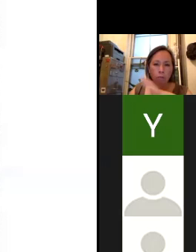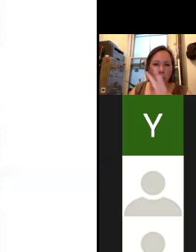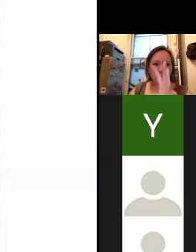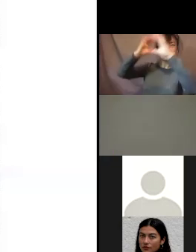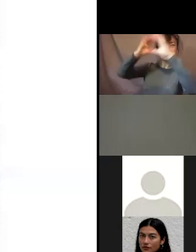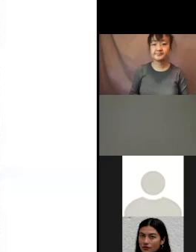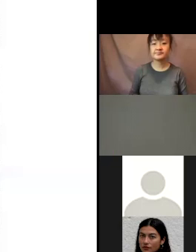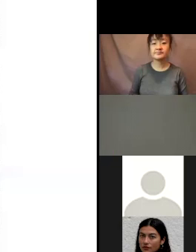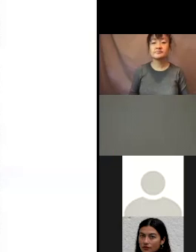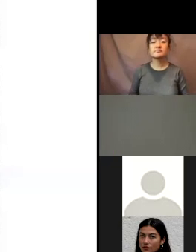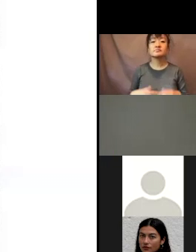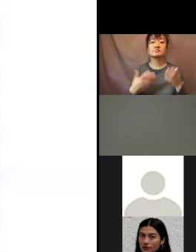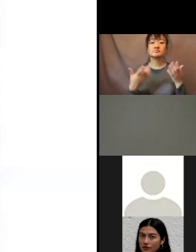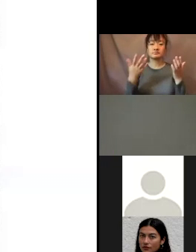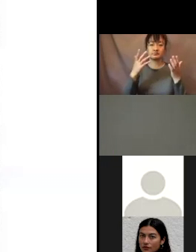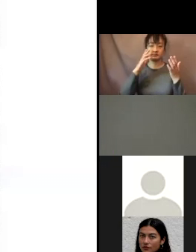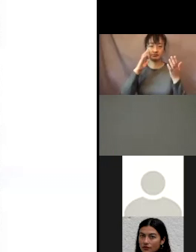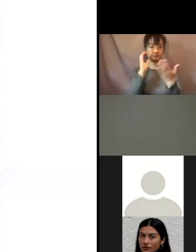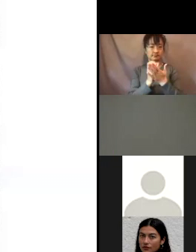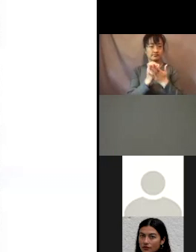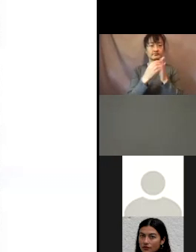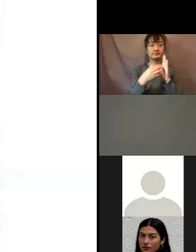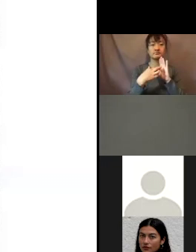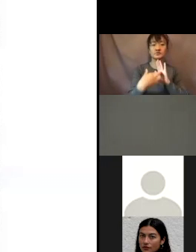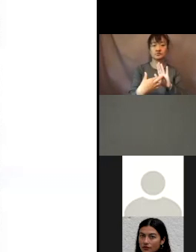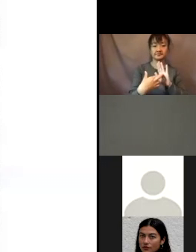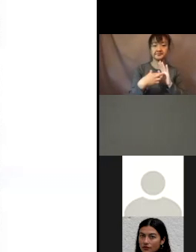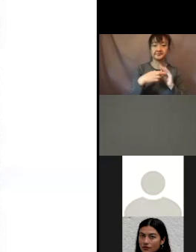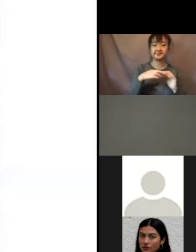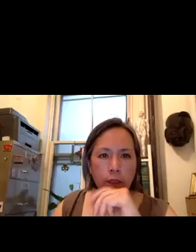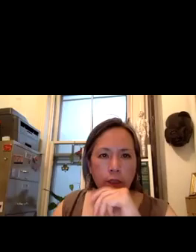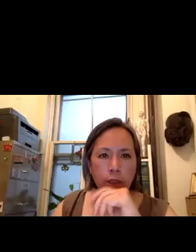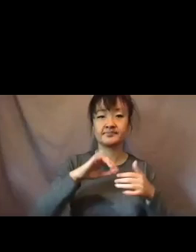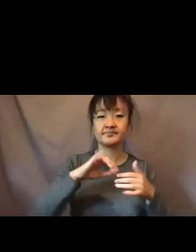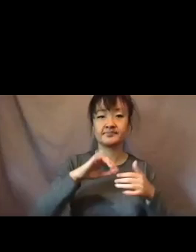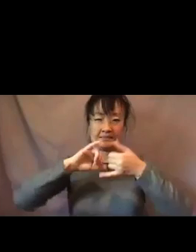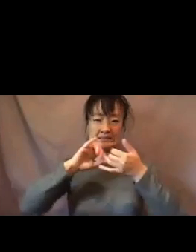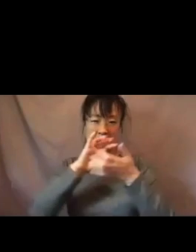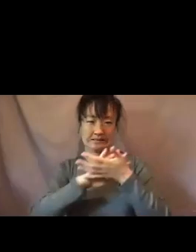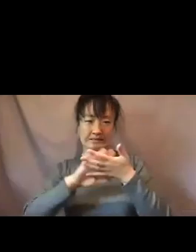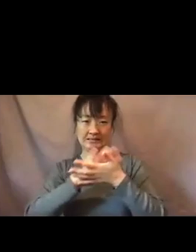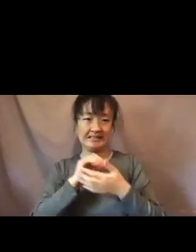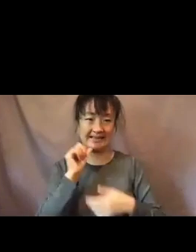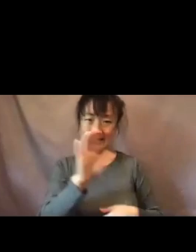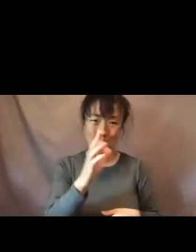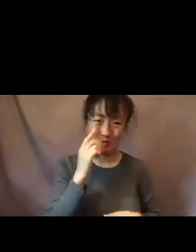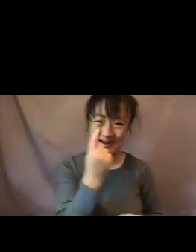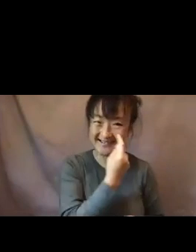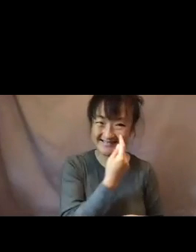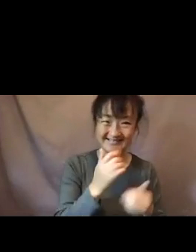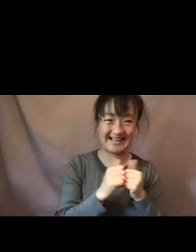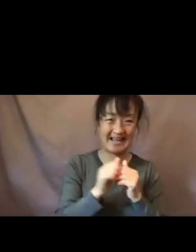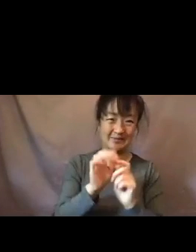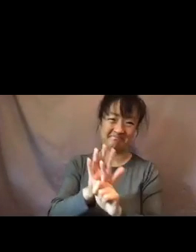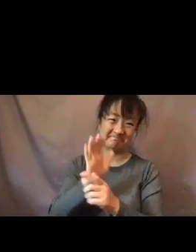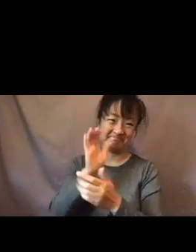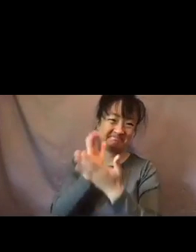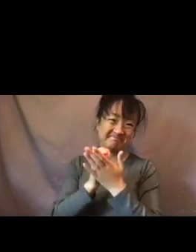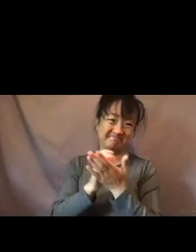So here's some representation of yin and yang. This is a little blurry. It's not your eyes. It's the way the graphic came